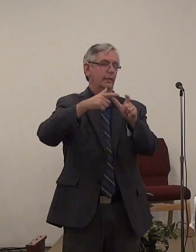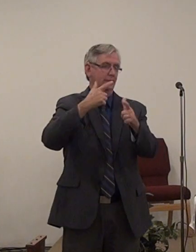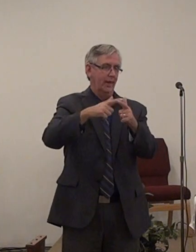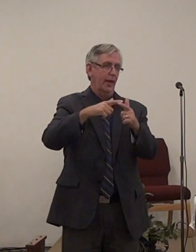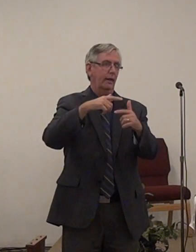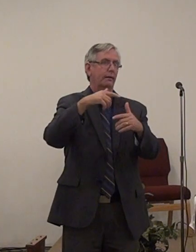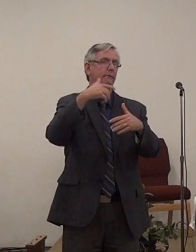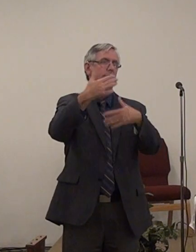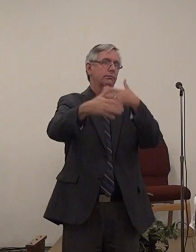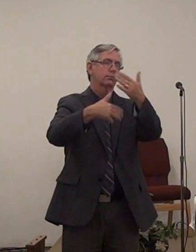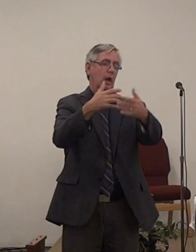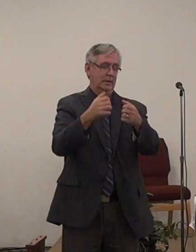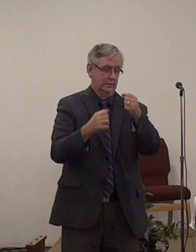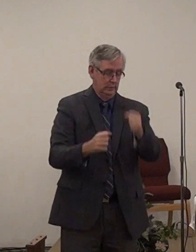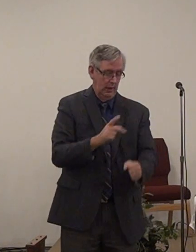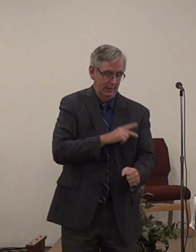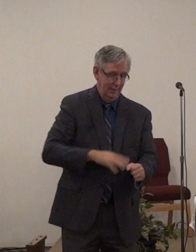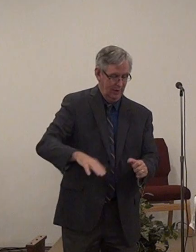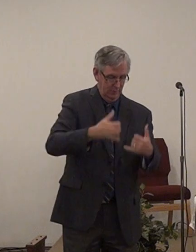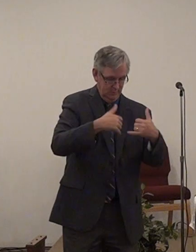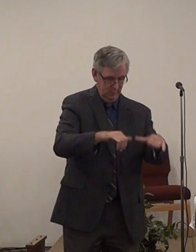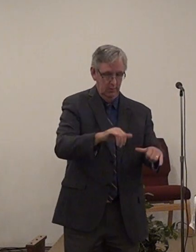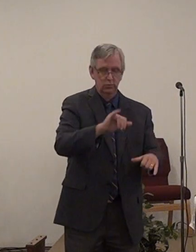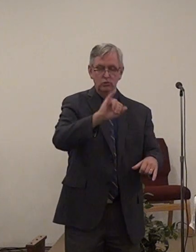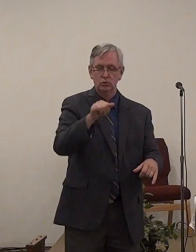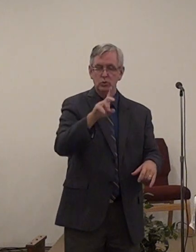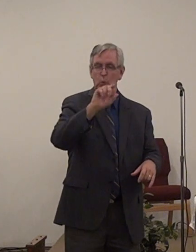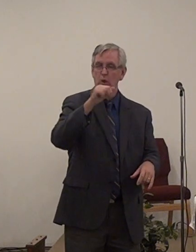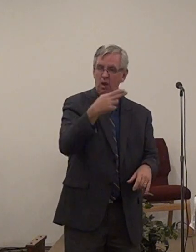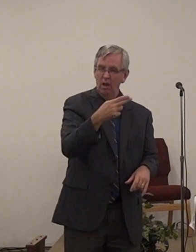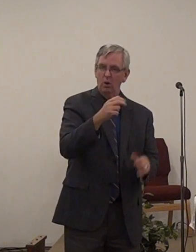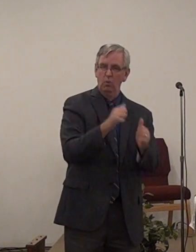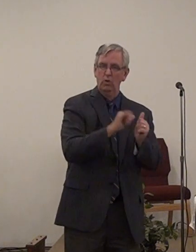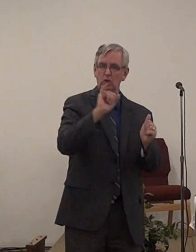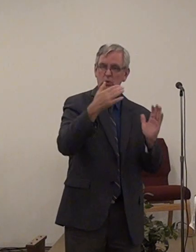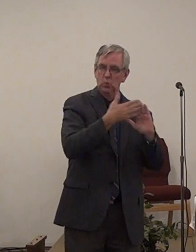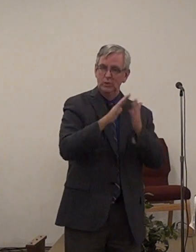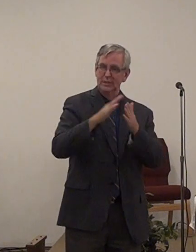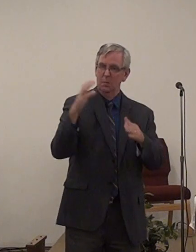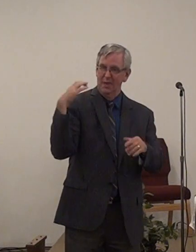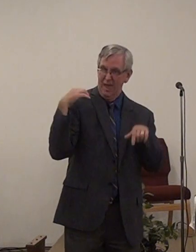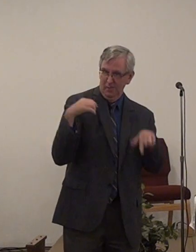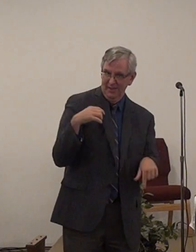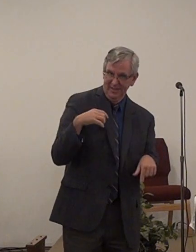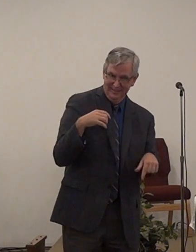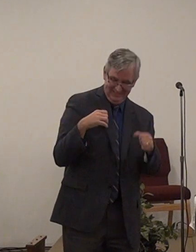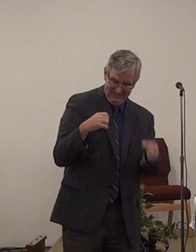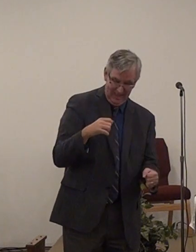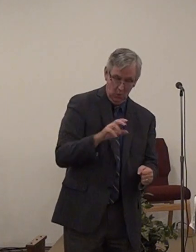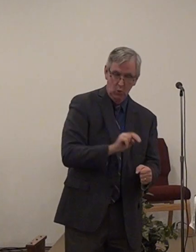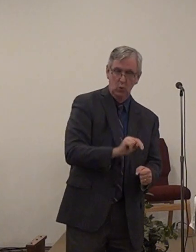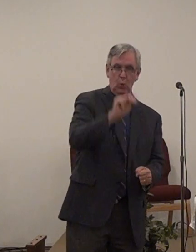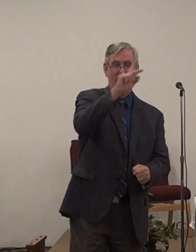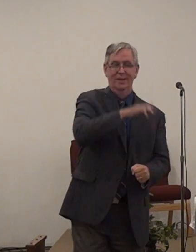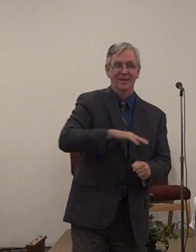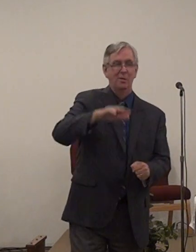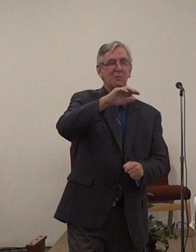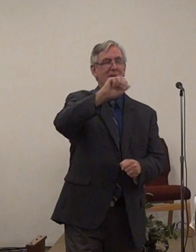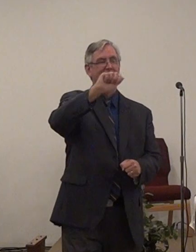Assyria came in and took over the northern kingdom. The southern kingdom of Judah was still there. Jerusalem was the capital in